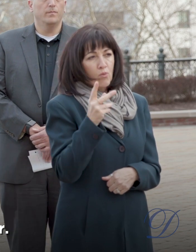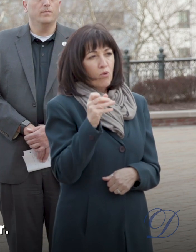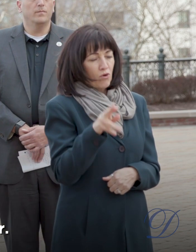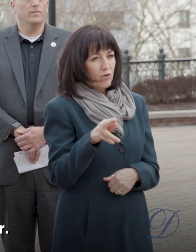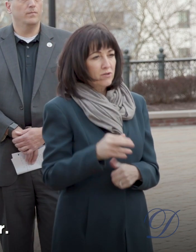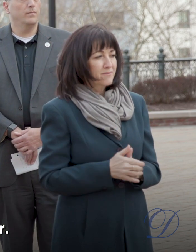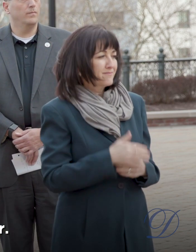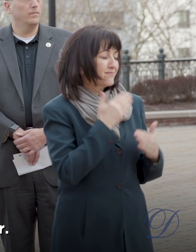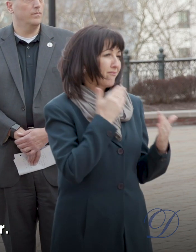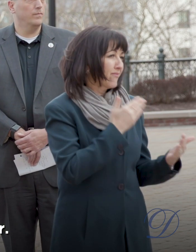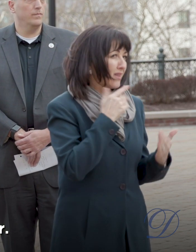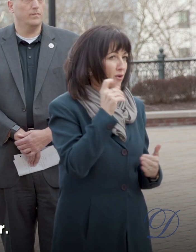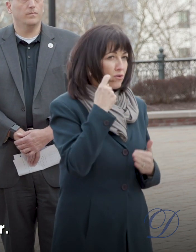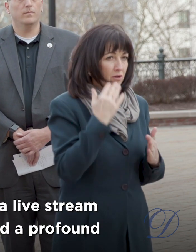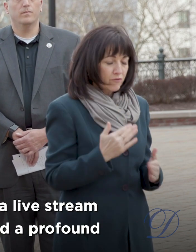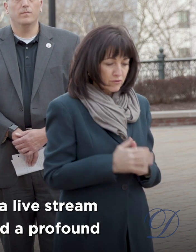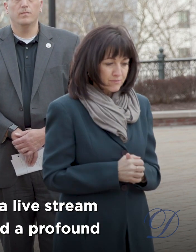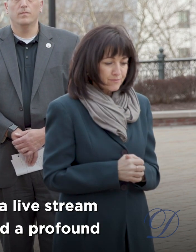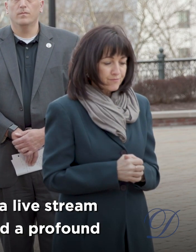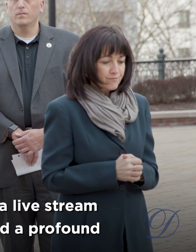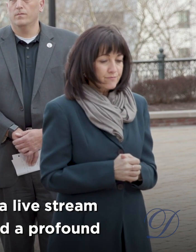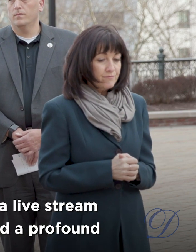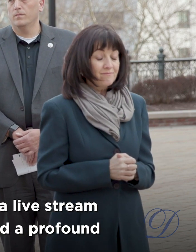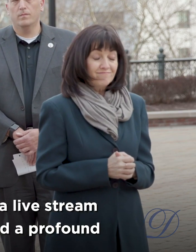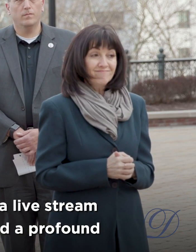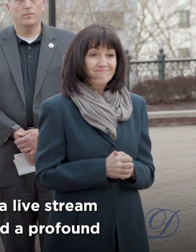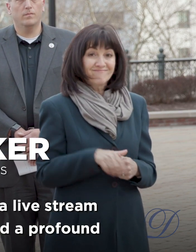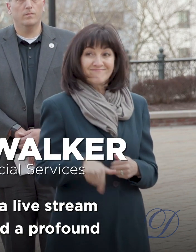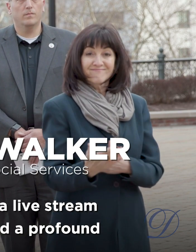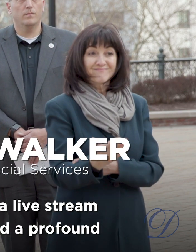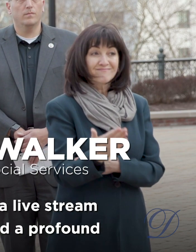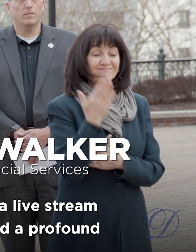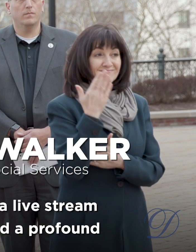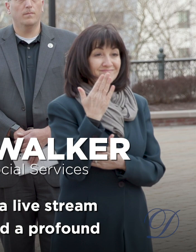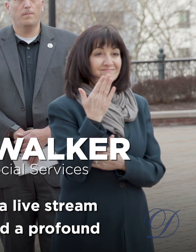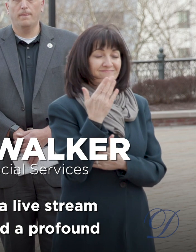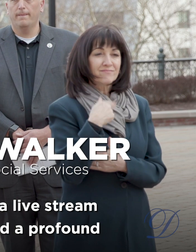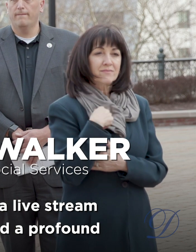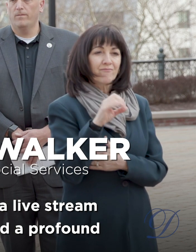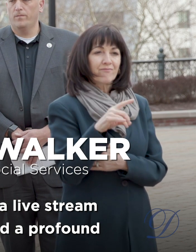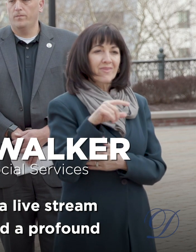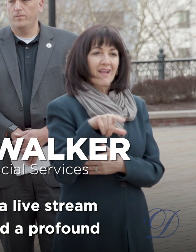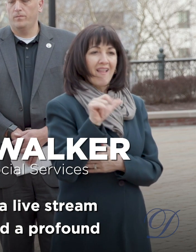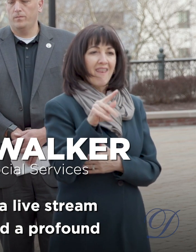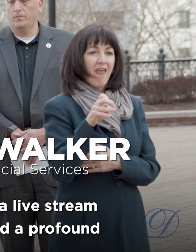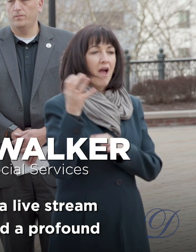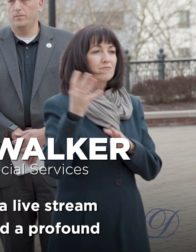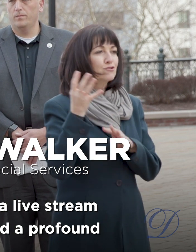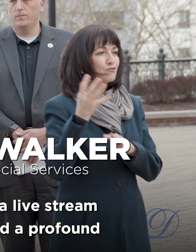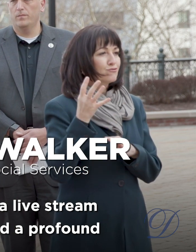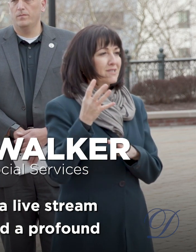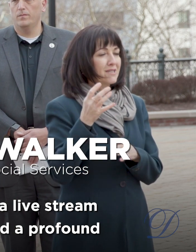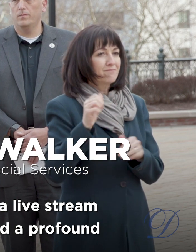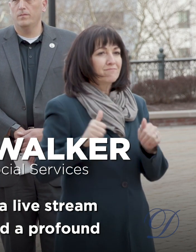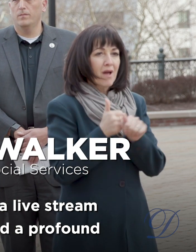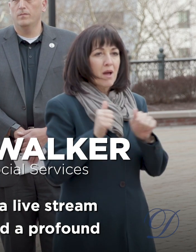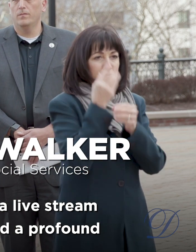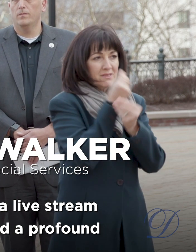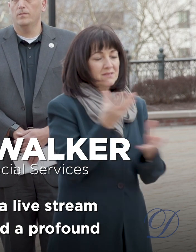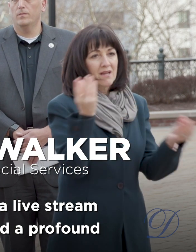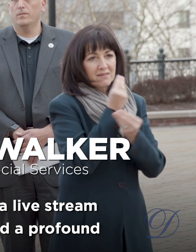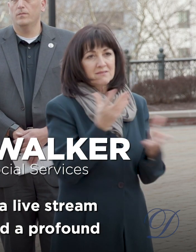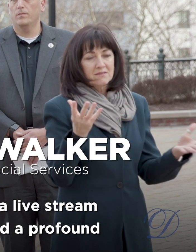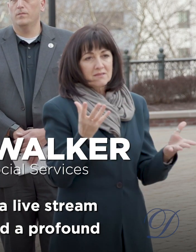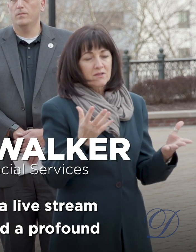Thank you, Governor. As we said this morning during a live stream update, it truly is